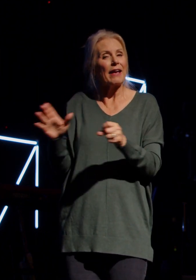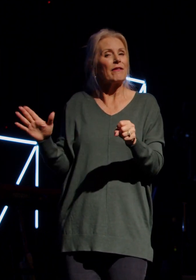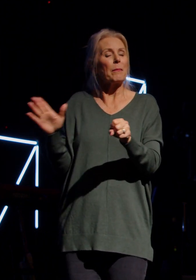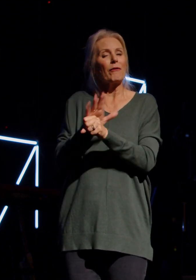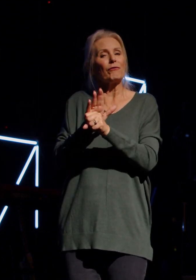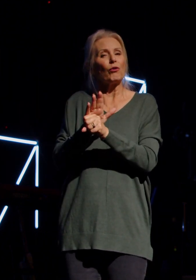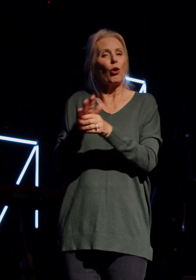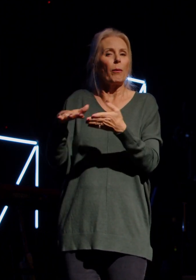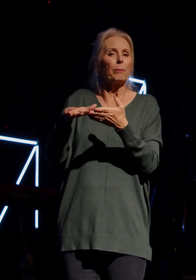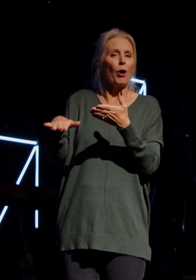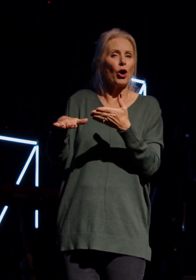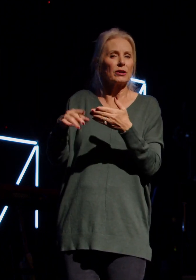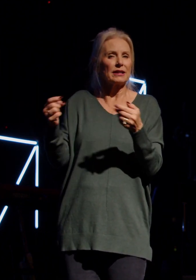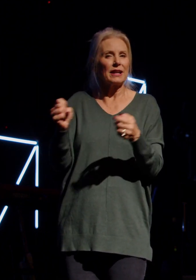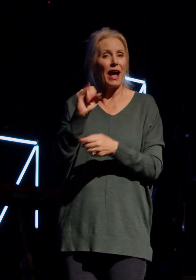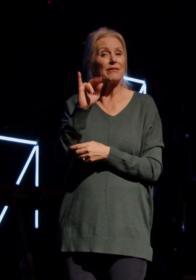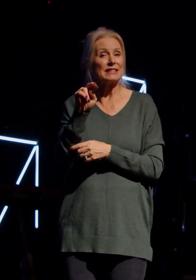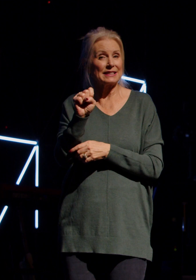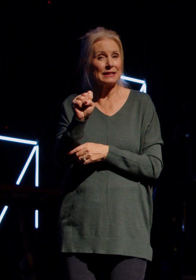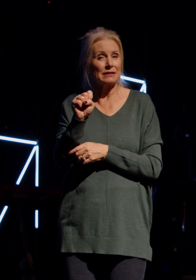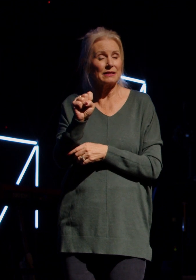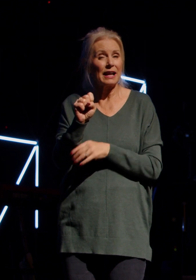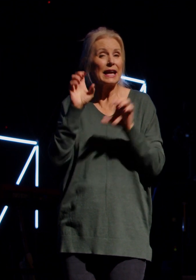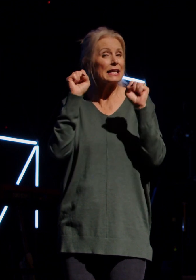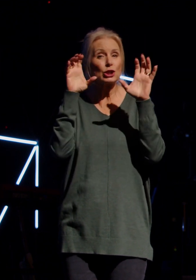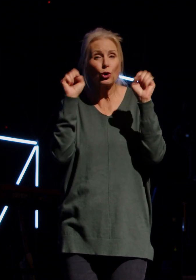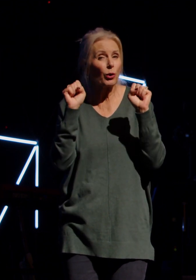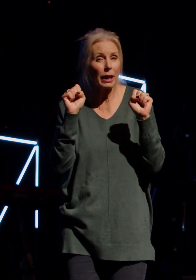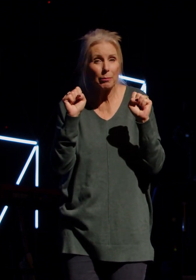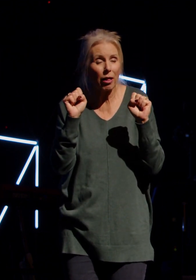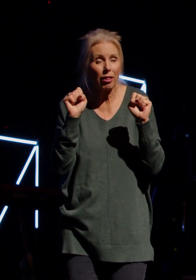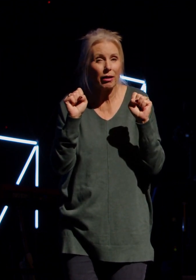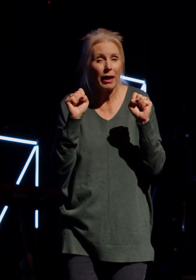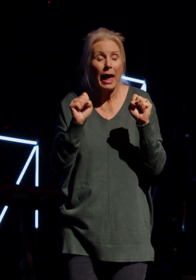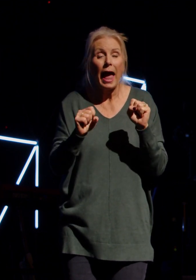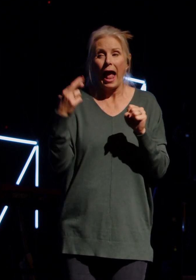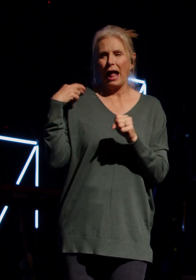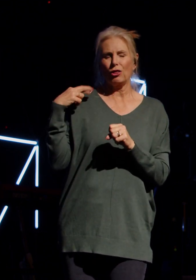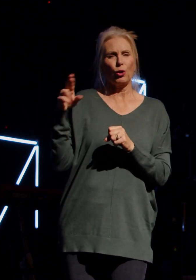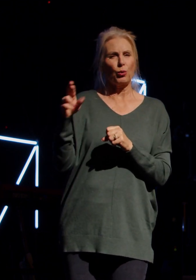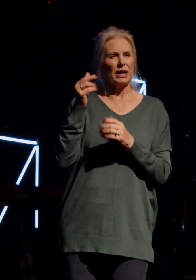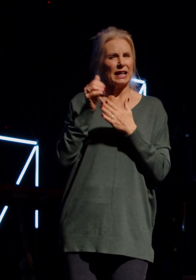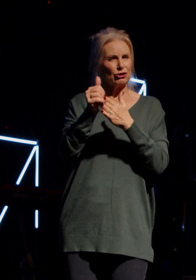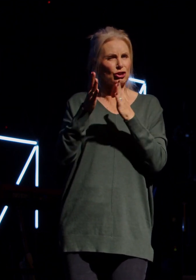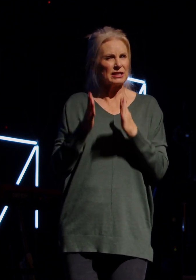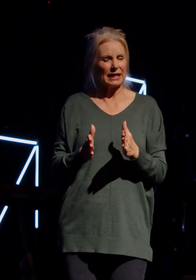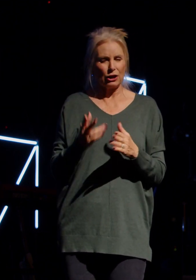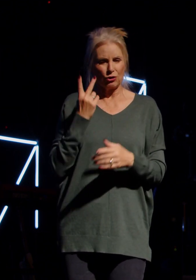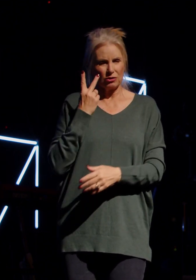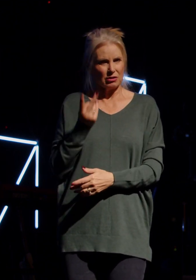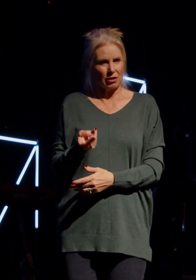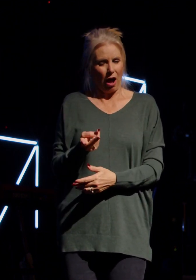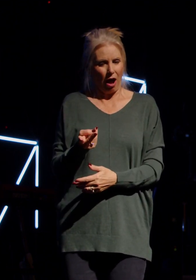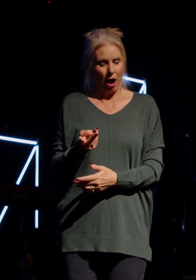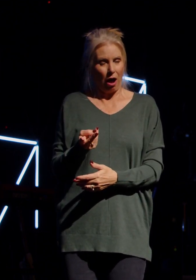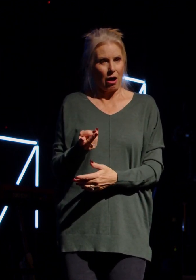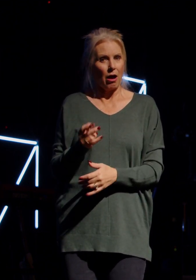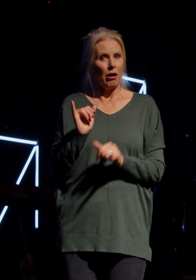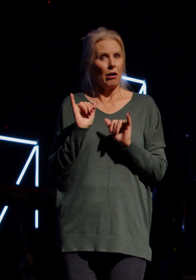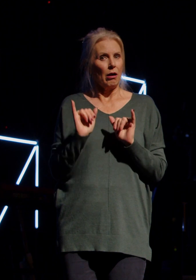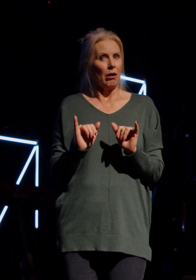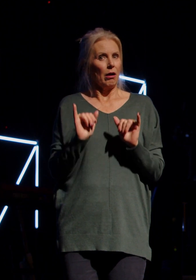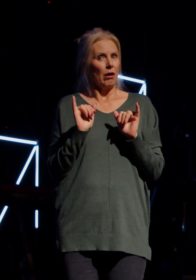complete pardon of sin. Really, it's incredible. And the religious leaders saw this, and it talks about how they